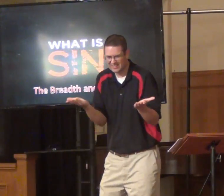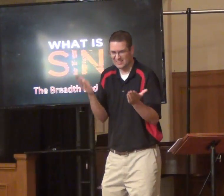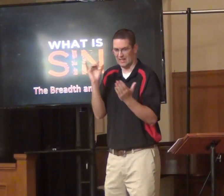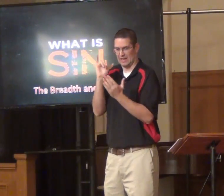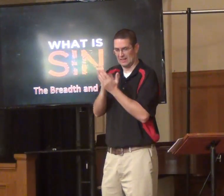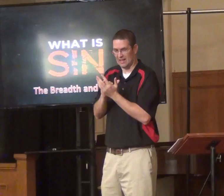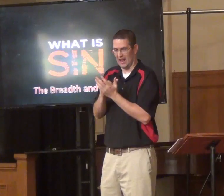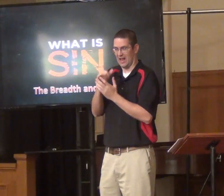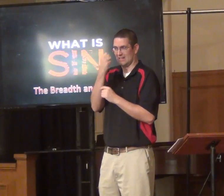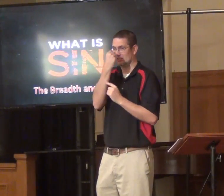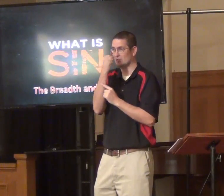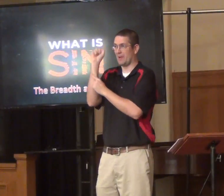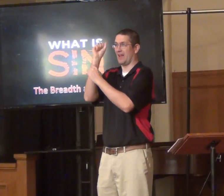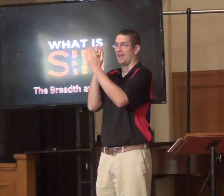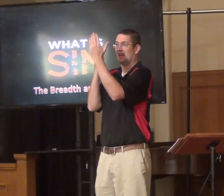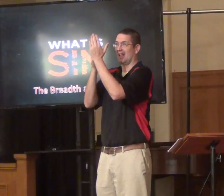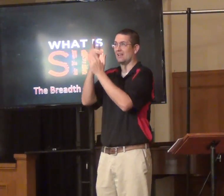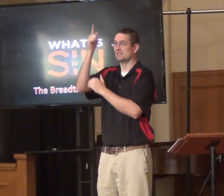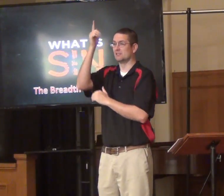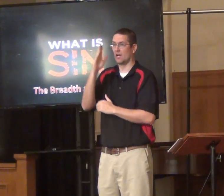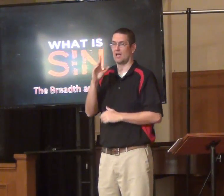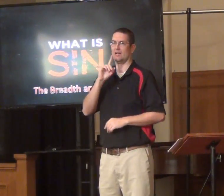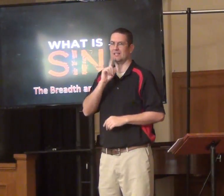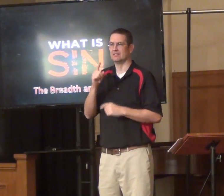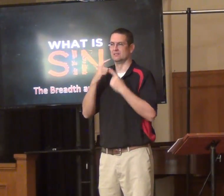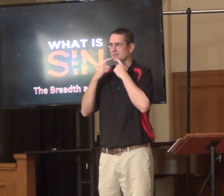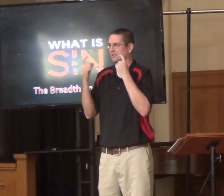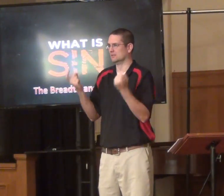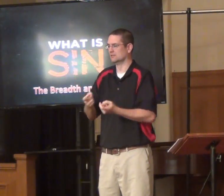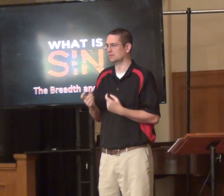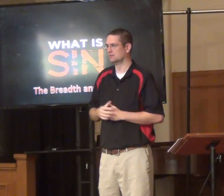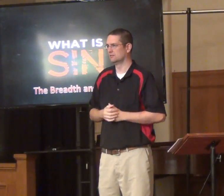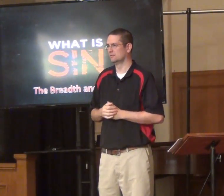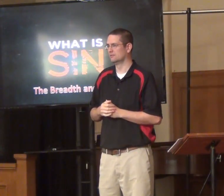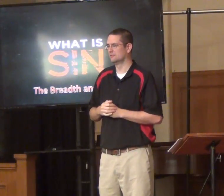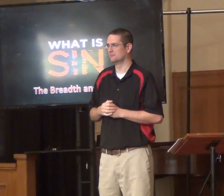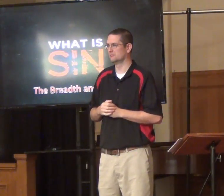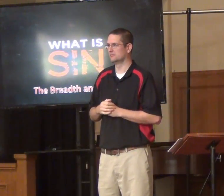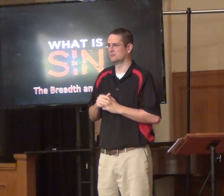God. Everything that we do to rebel against God is sin.